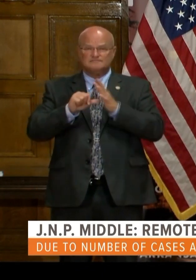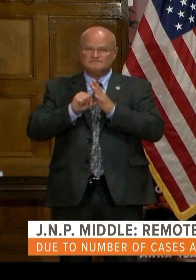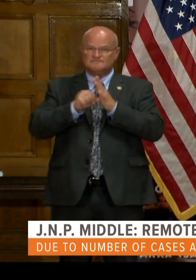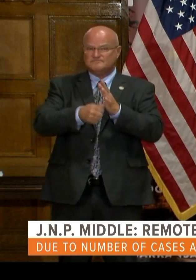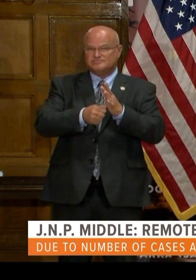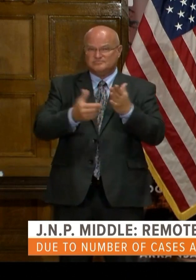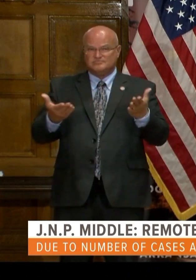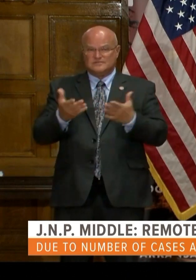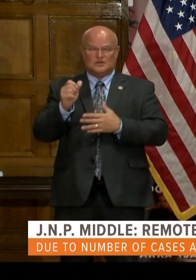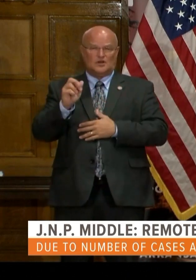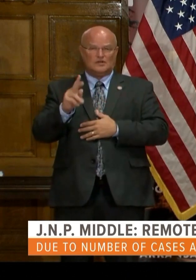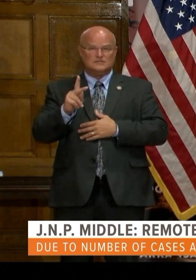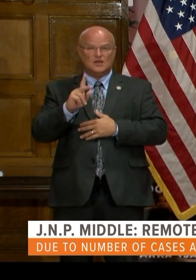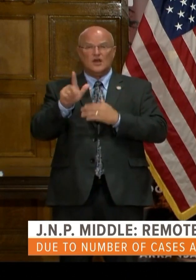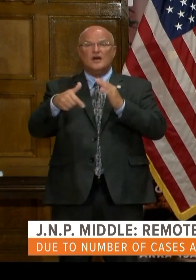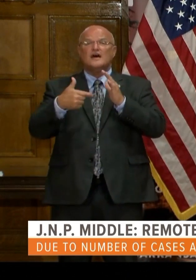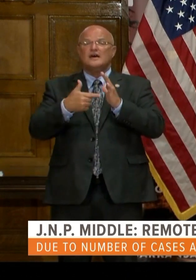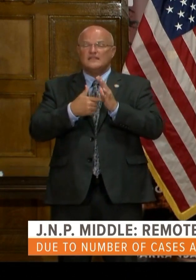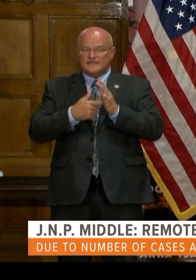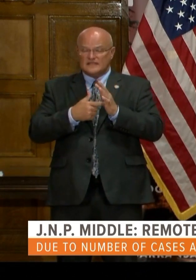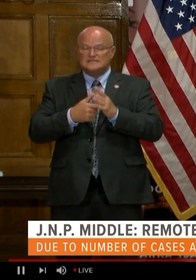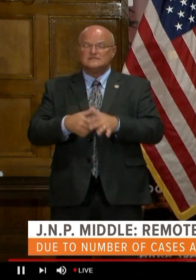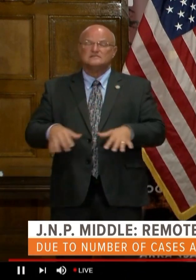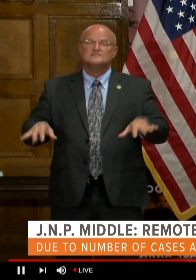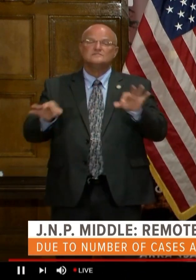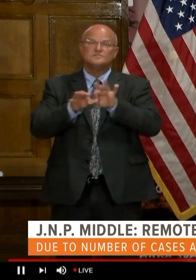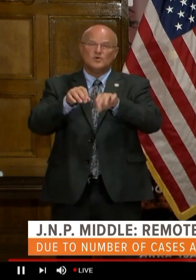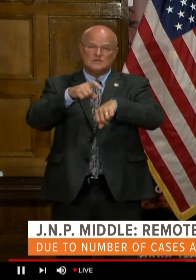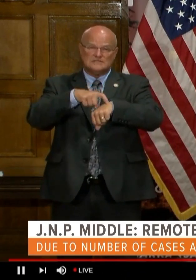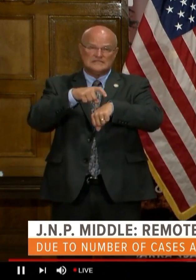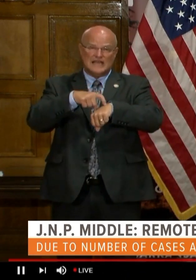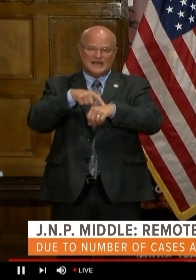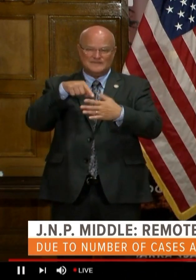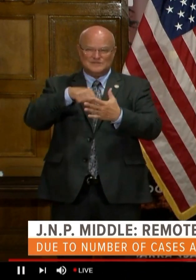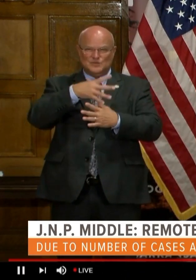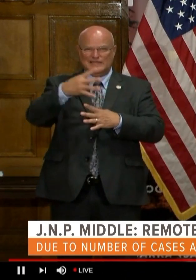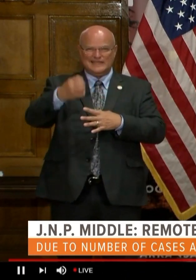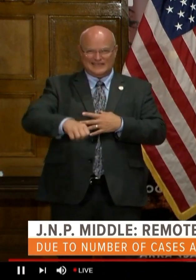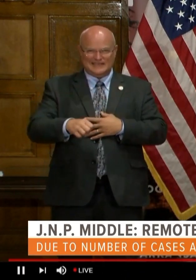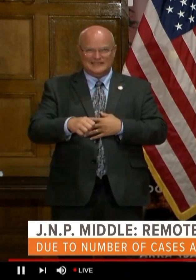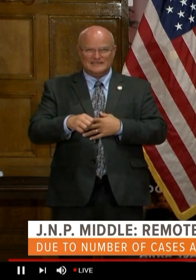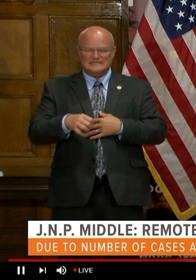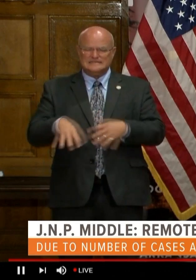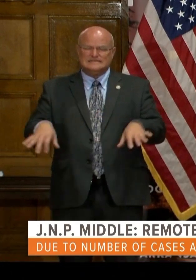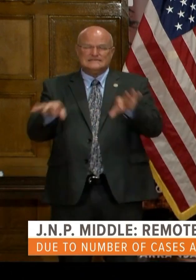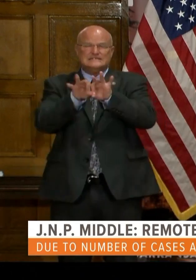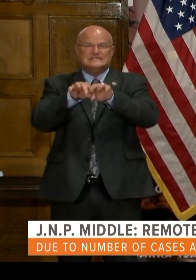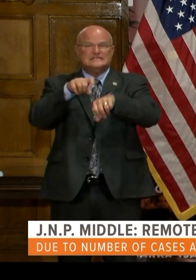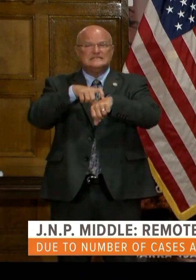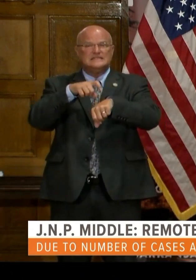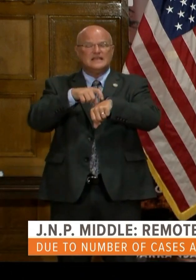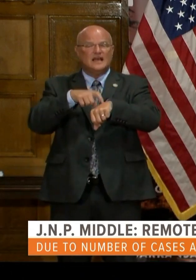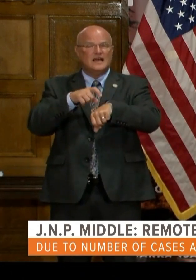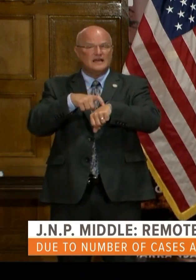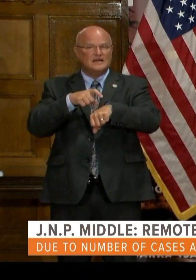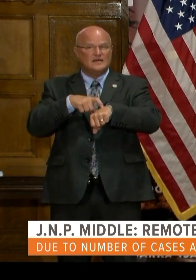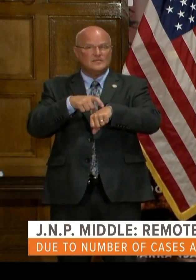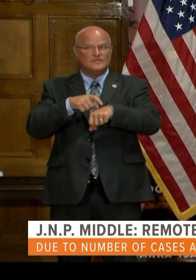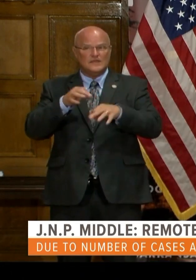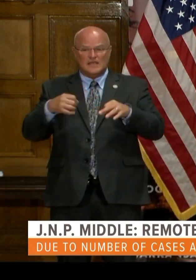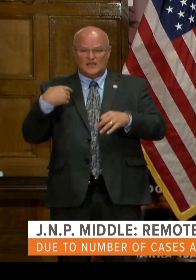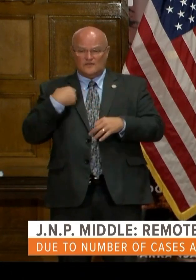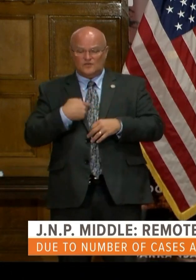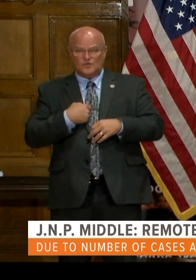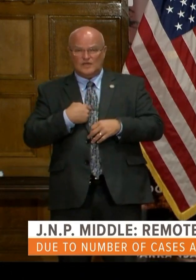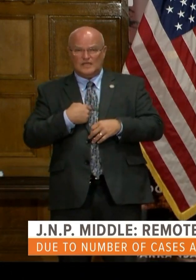here in Arkansas. This is a very critical time this weekend. It's a critical time as to whether we